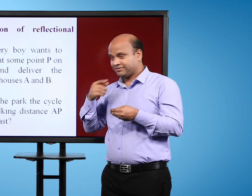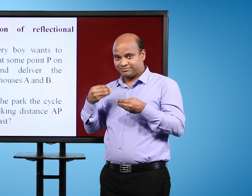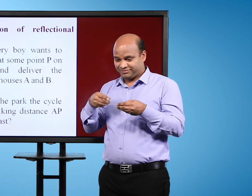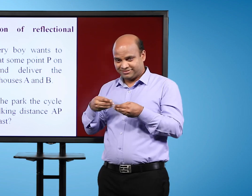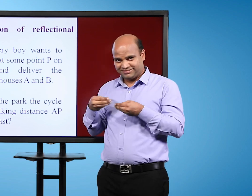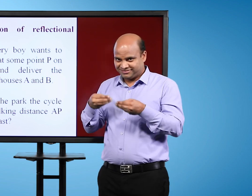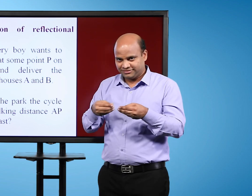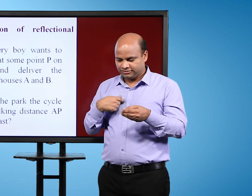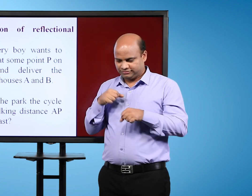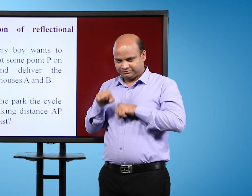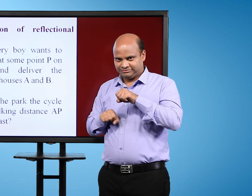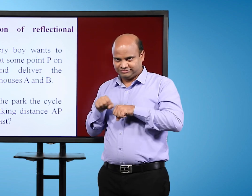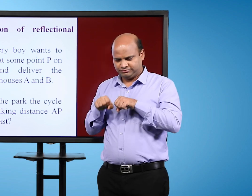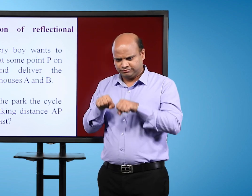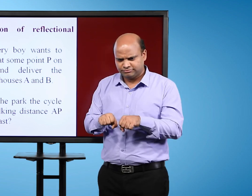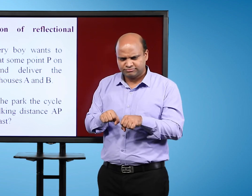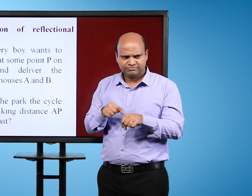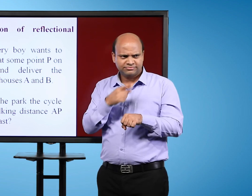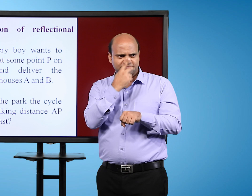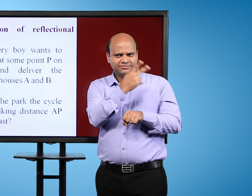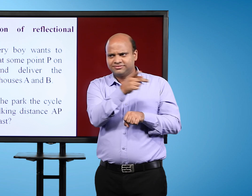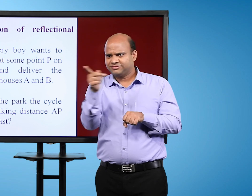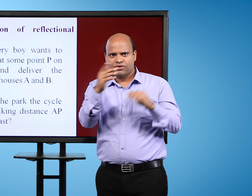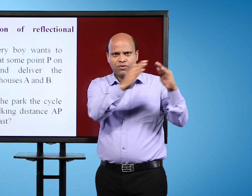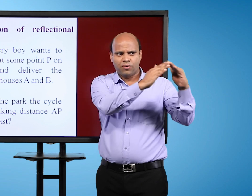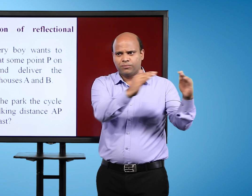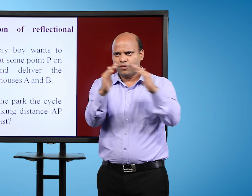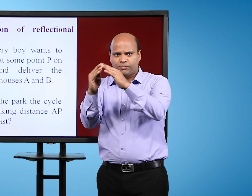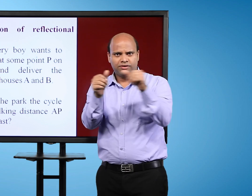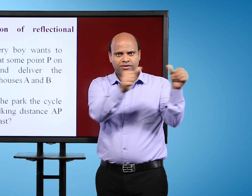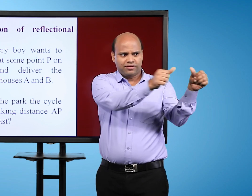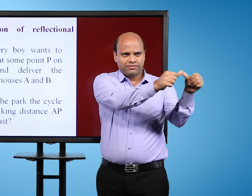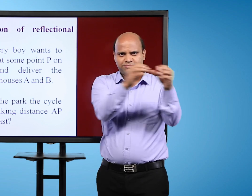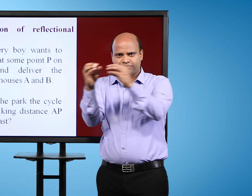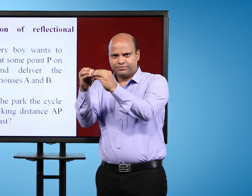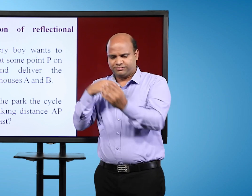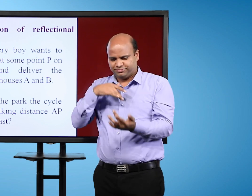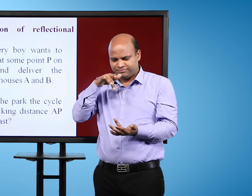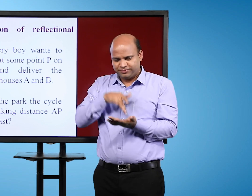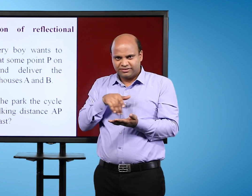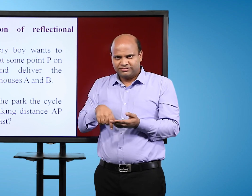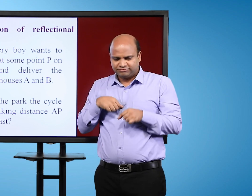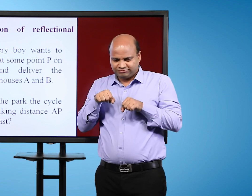P on the street and delivers the newspapers to houses A and B.